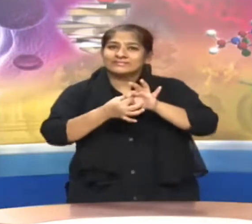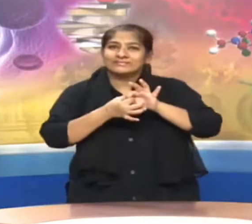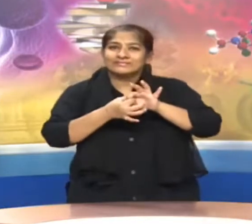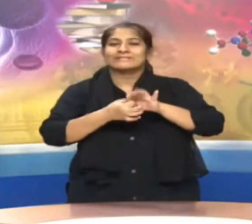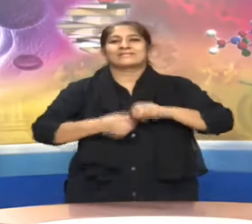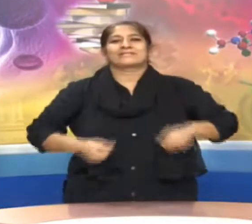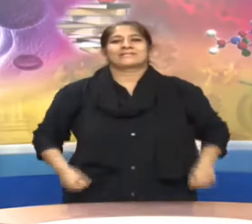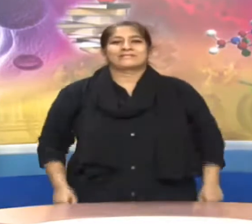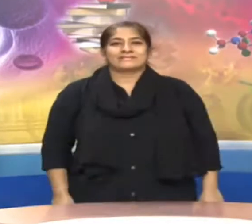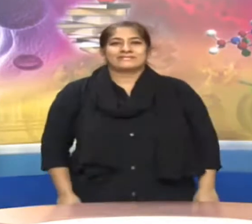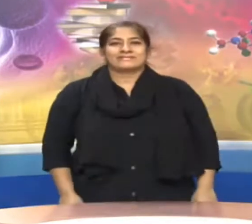Coordination.